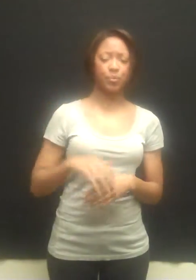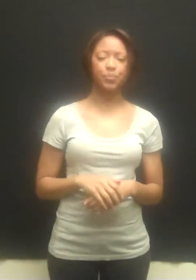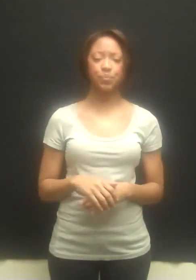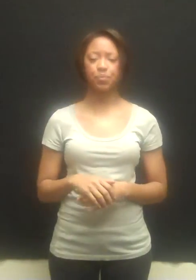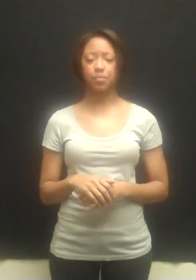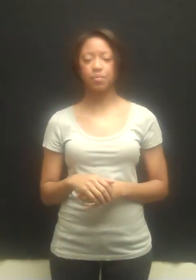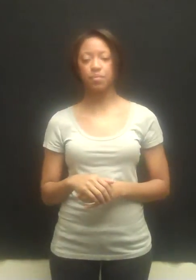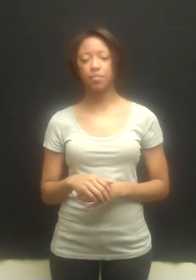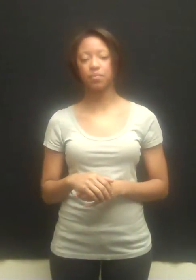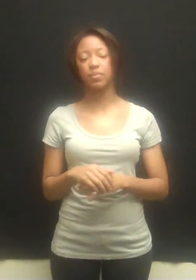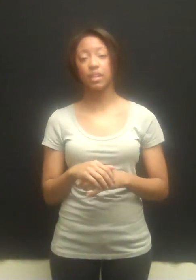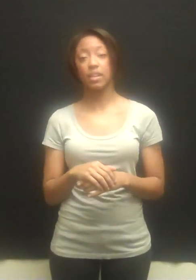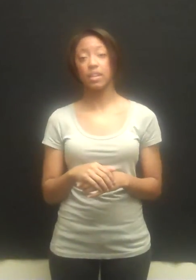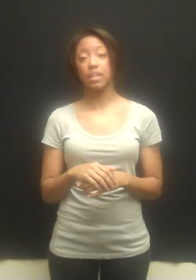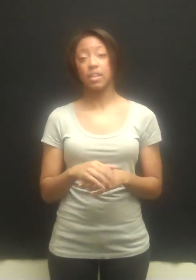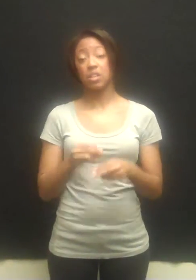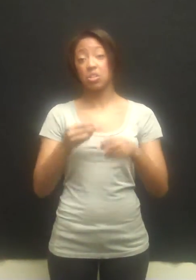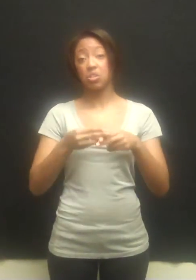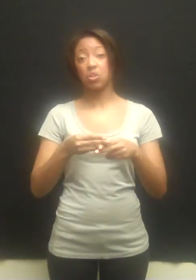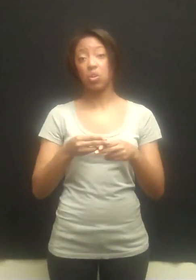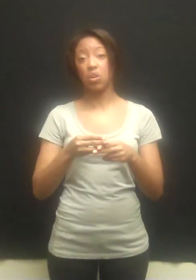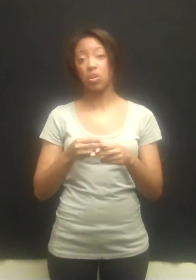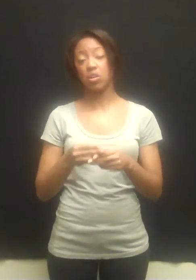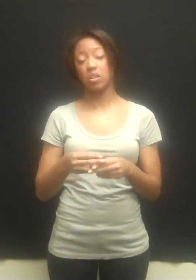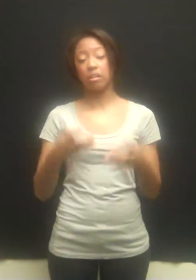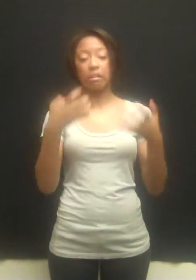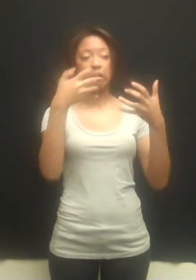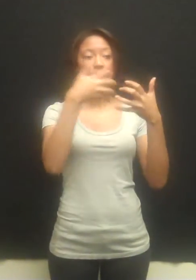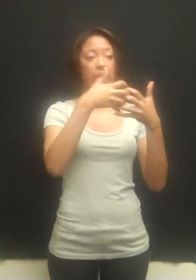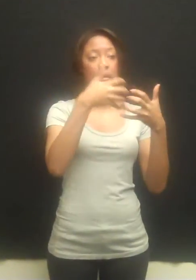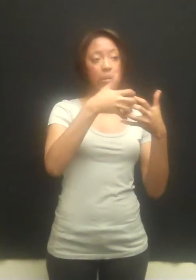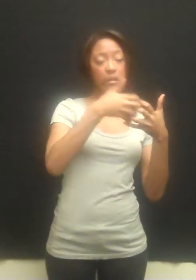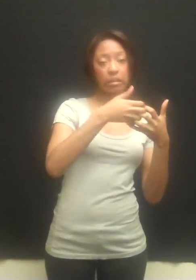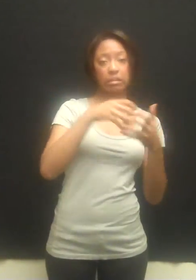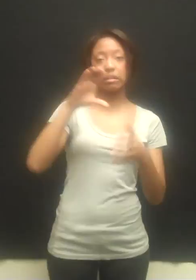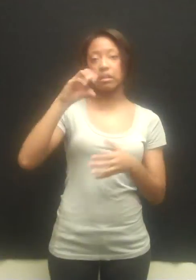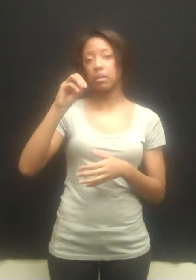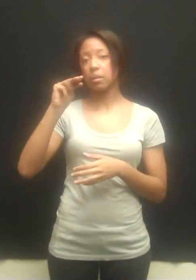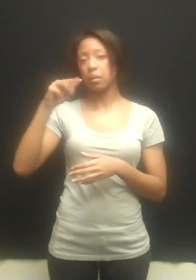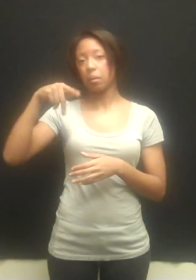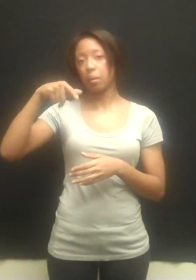It's entitled Accommodation and Compliance Series, Employees with Hearing Loss.